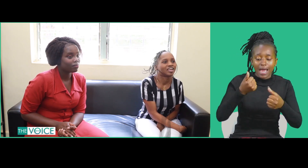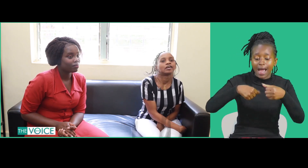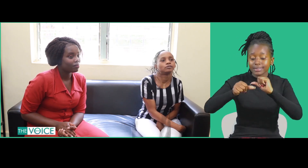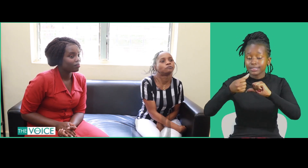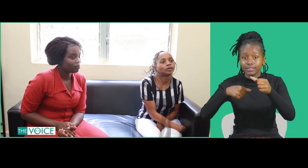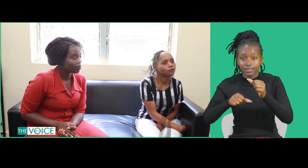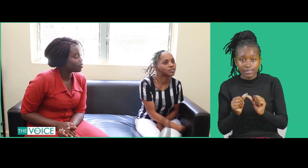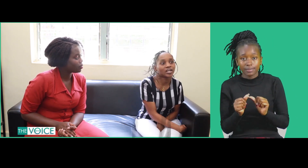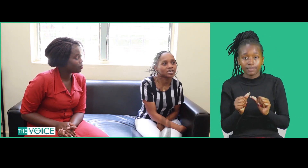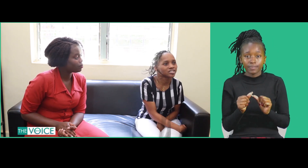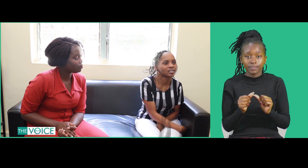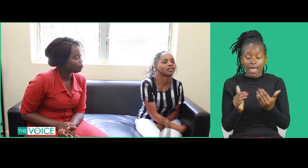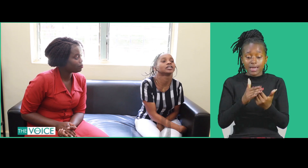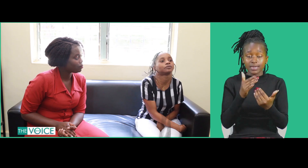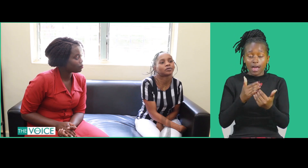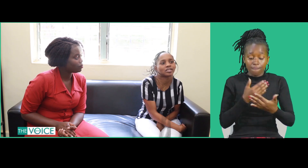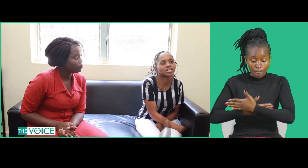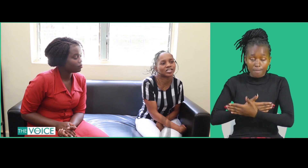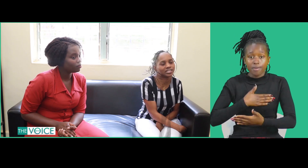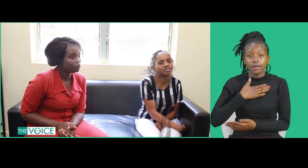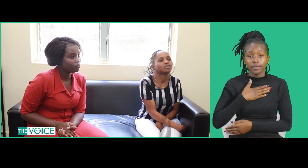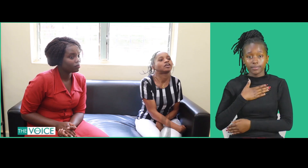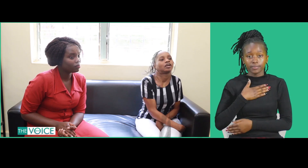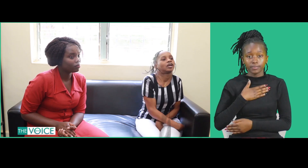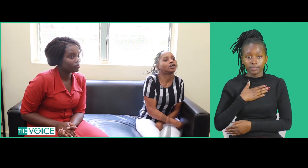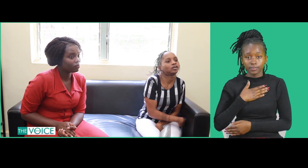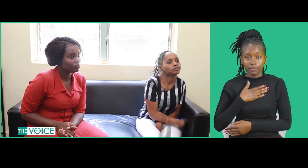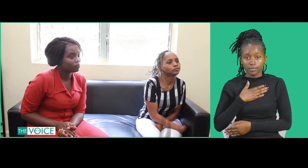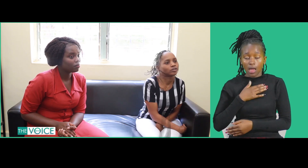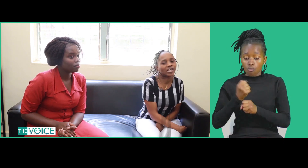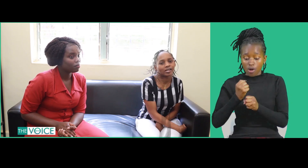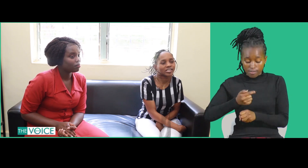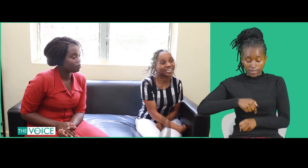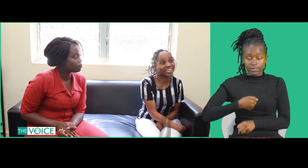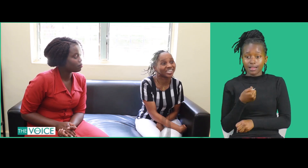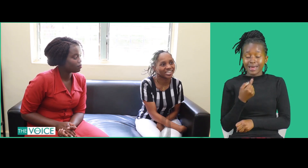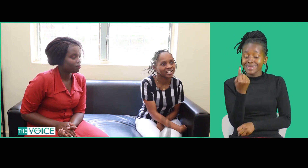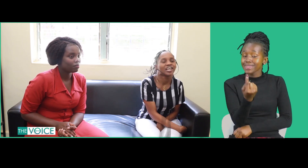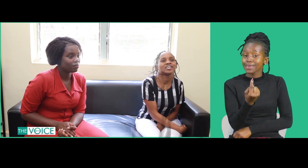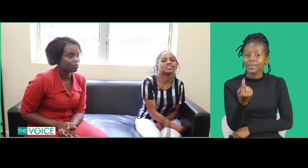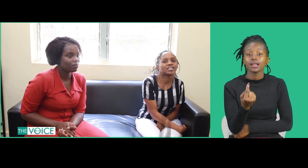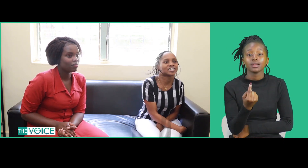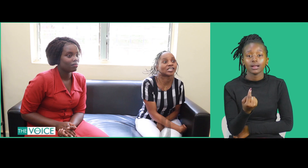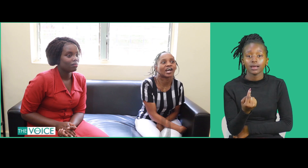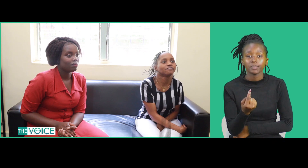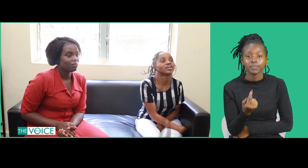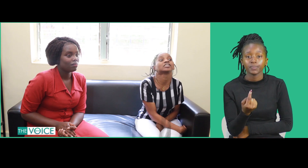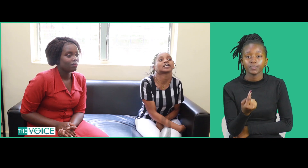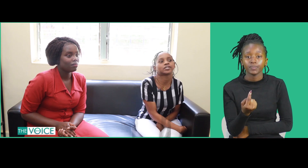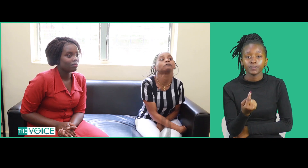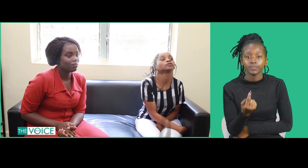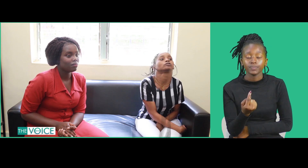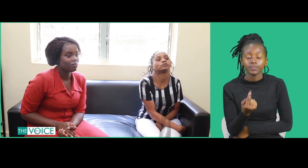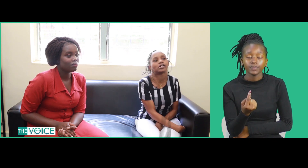baby, do my own things independently. So the key thing is just love